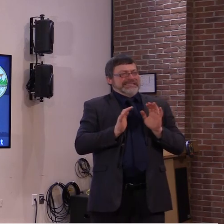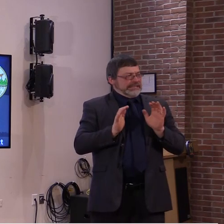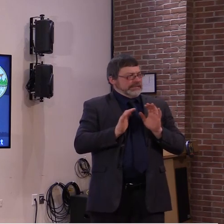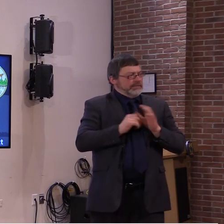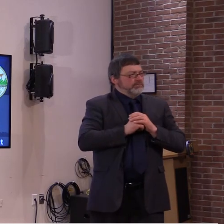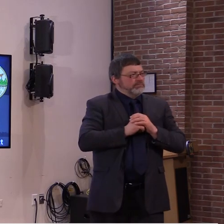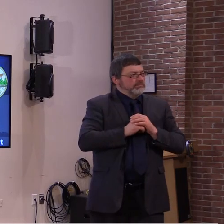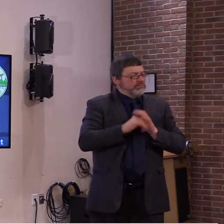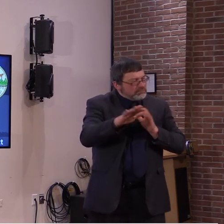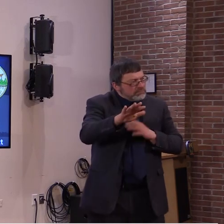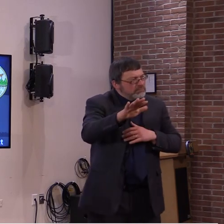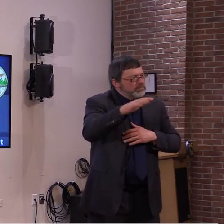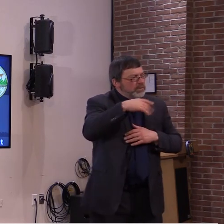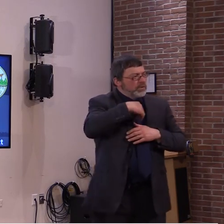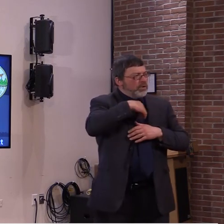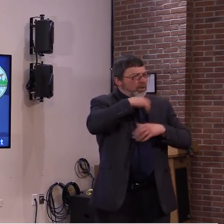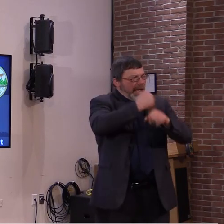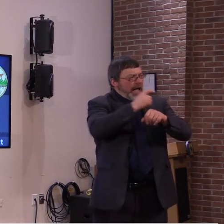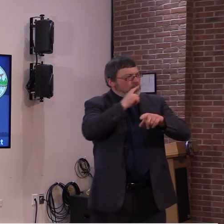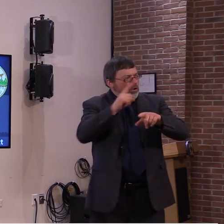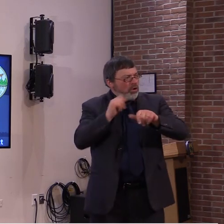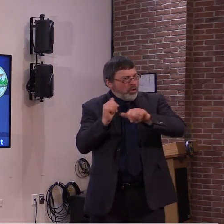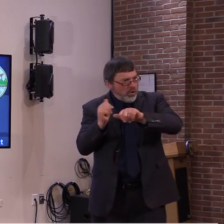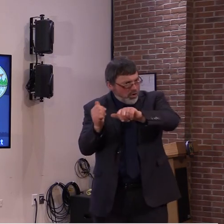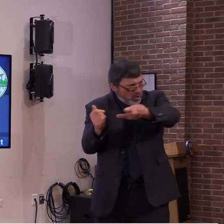an op-ed in the Washington Post.